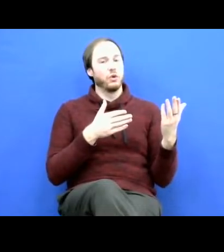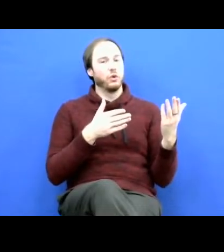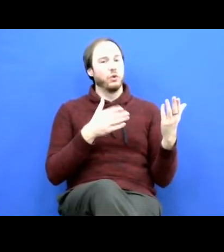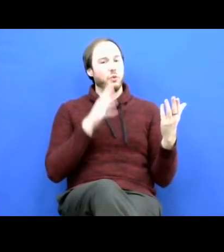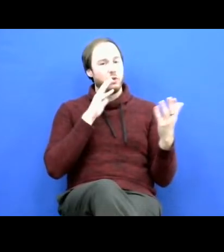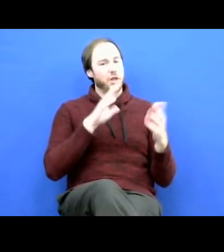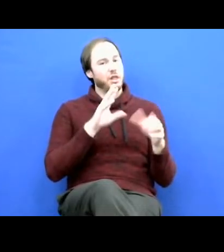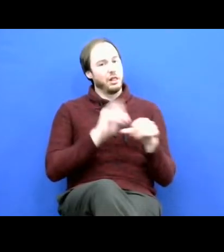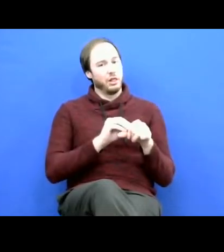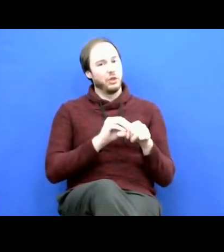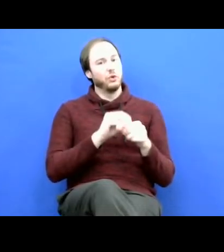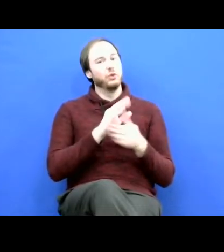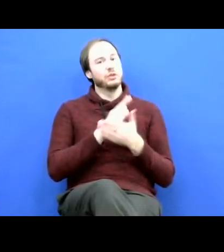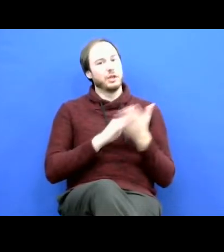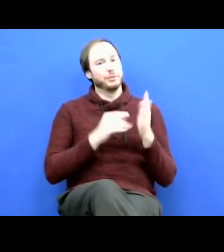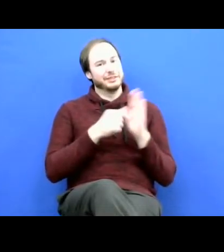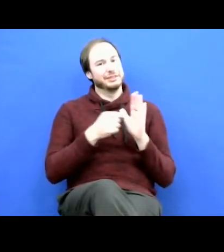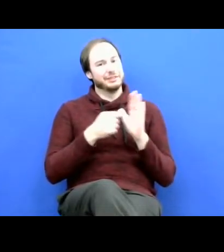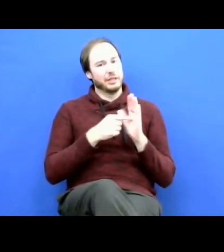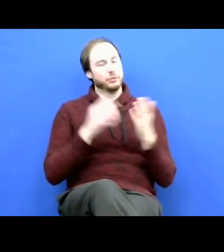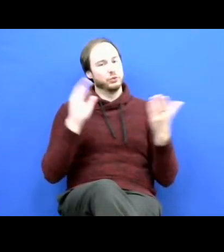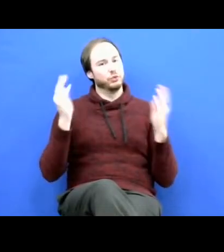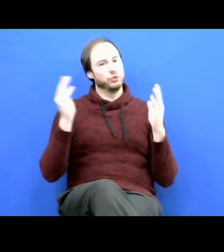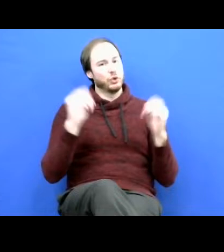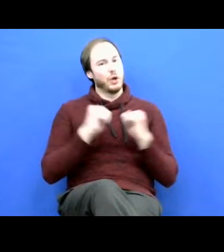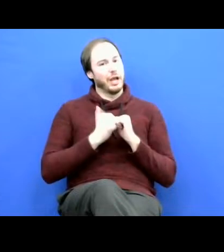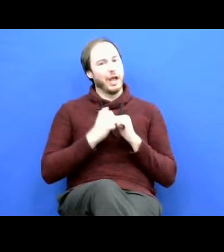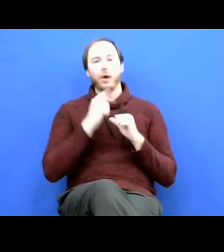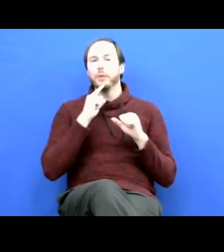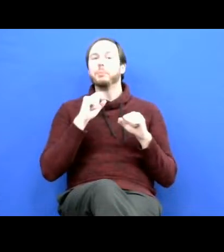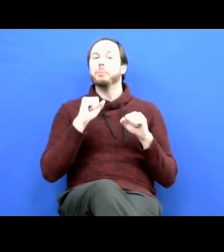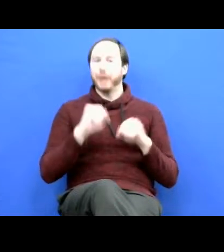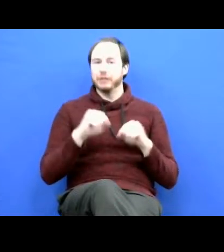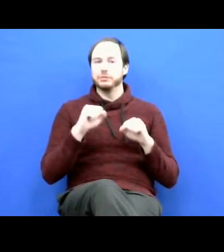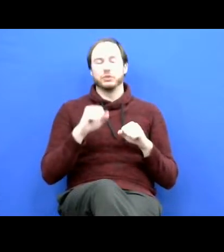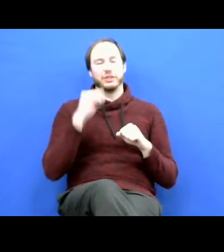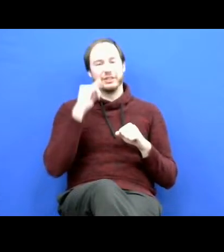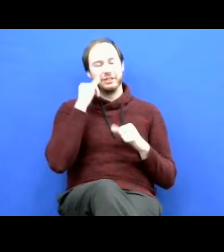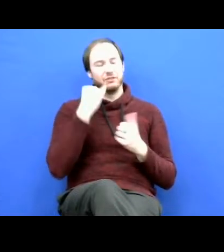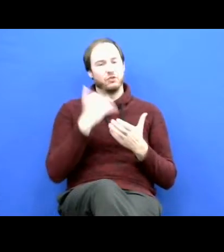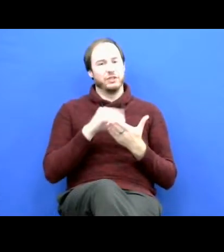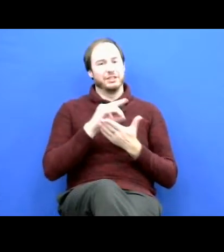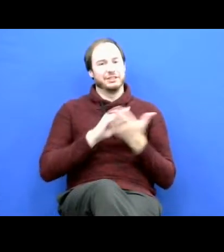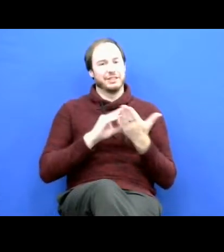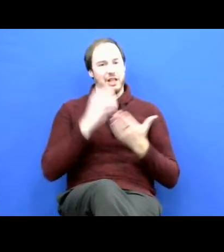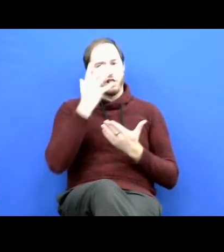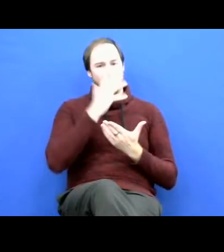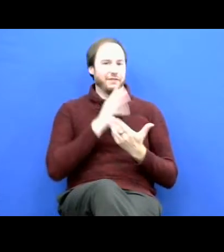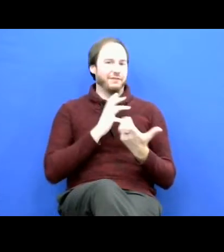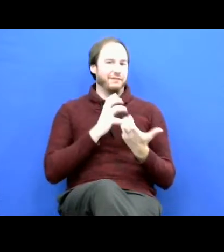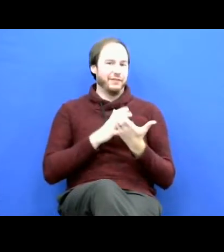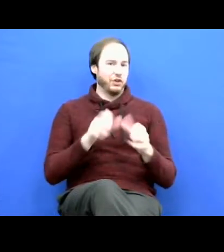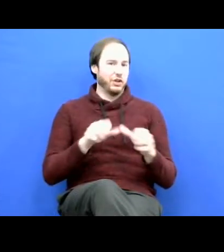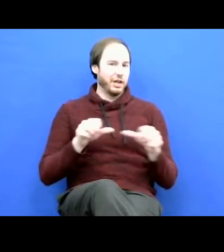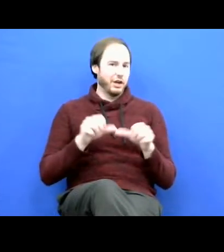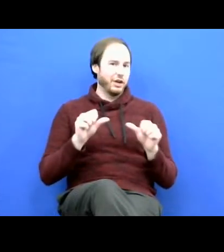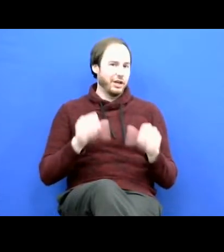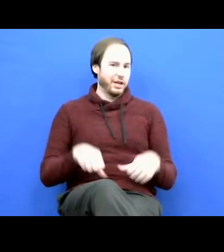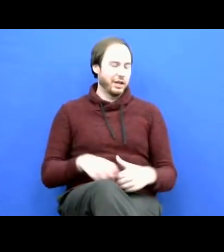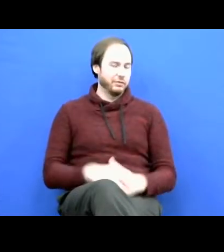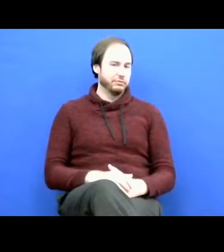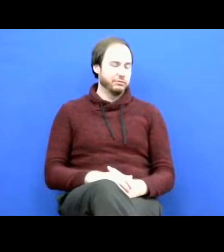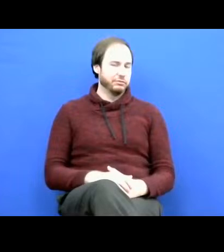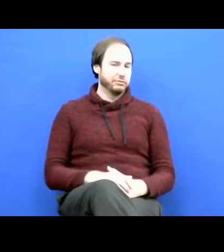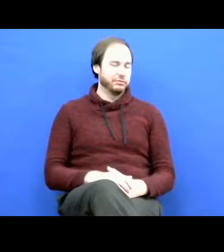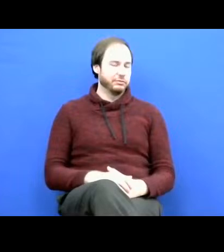probably include some of these examples to show how their redesigned, the new look fits in there.